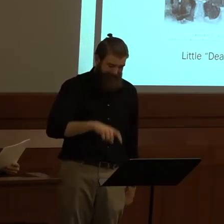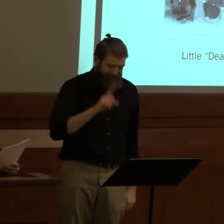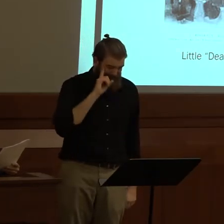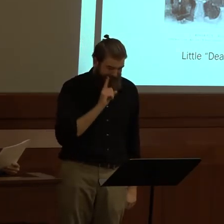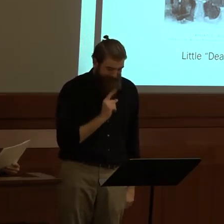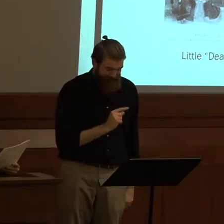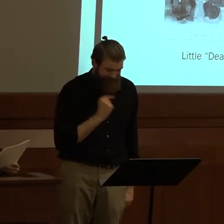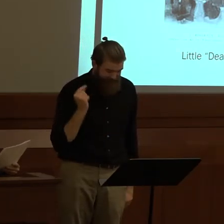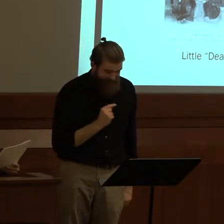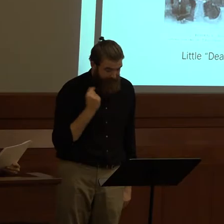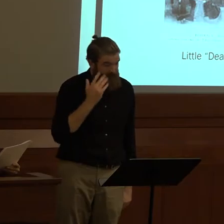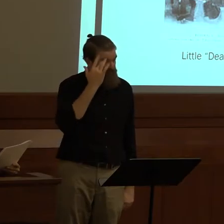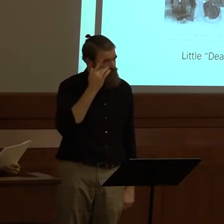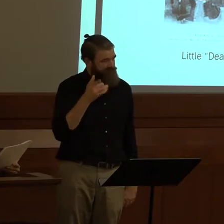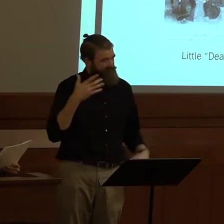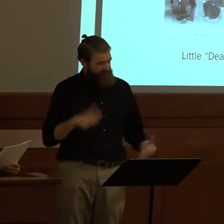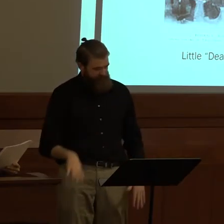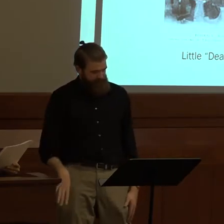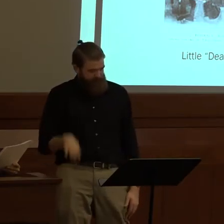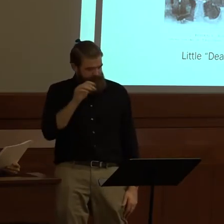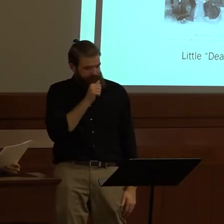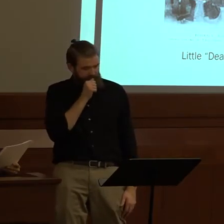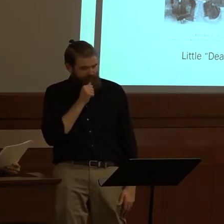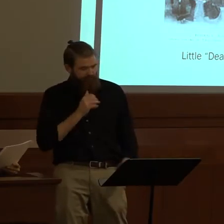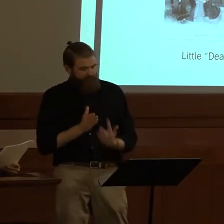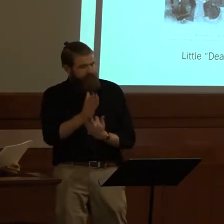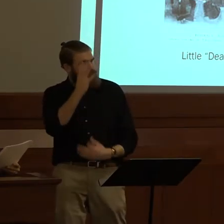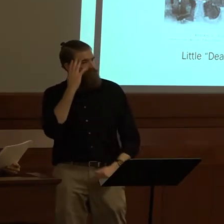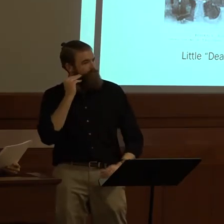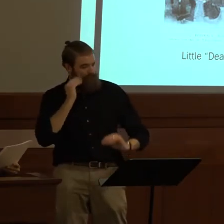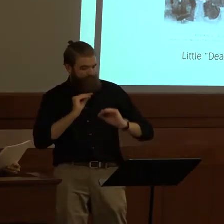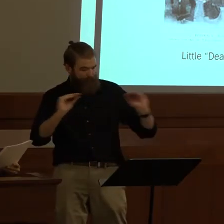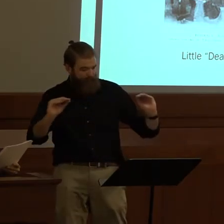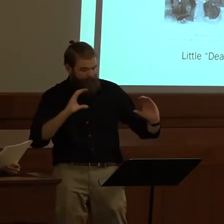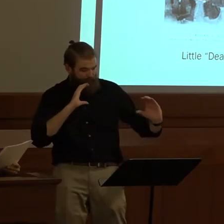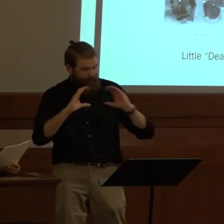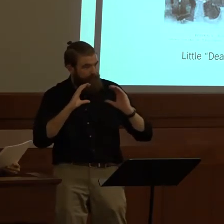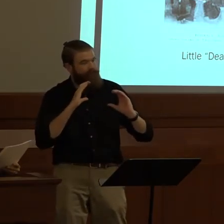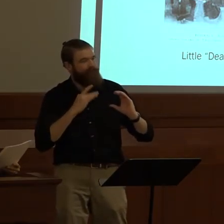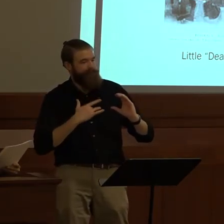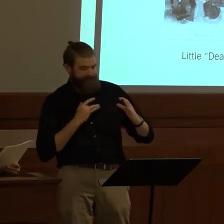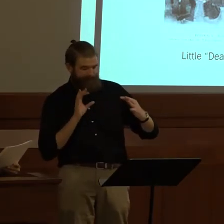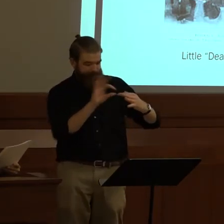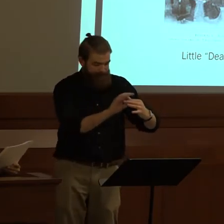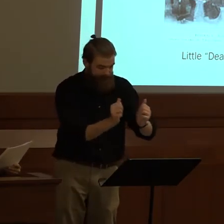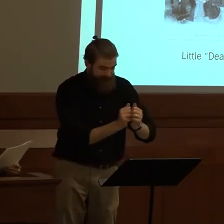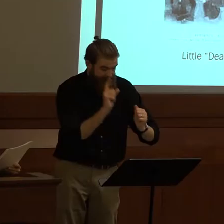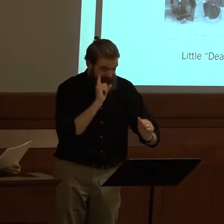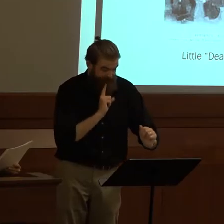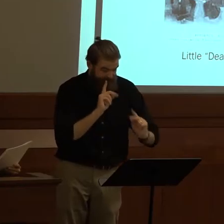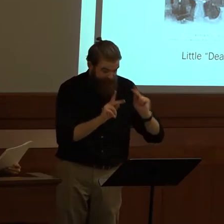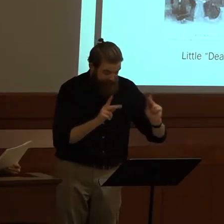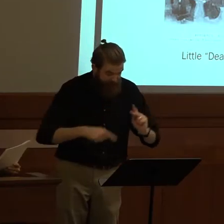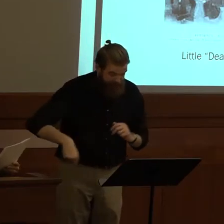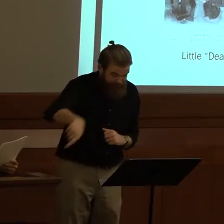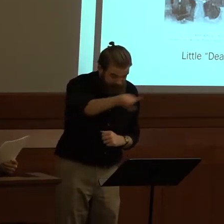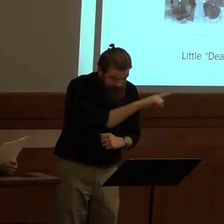entailed, even after growing up in Catholic schools, where oral education in spoken French was the first